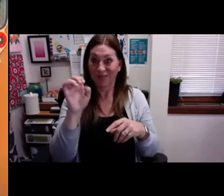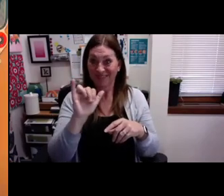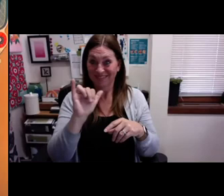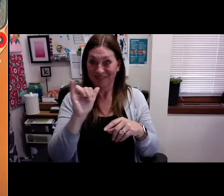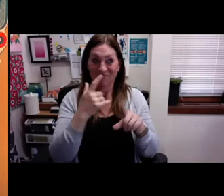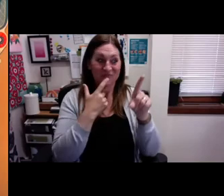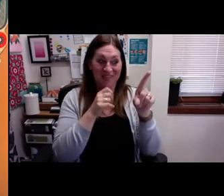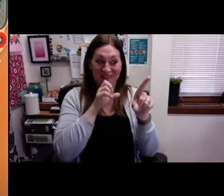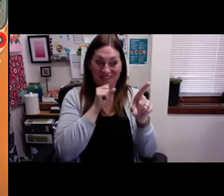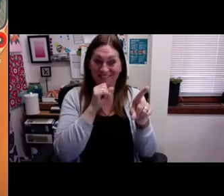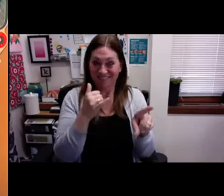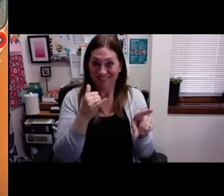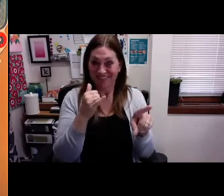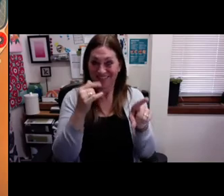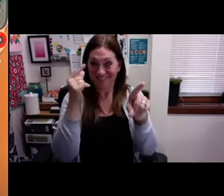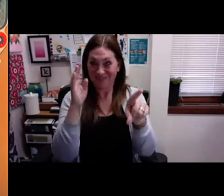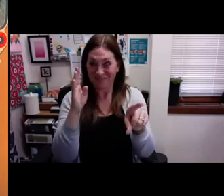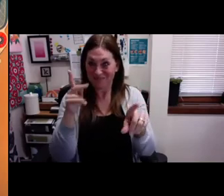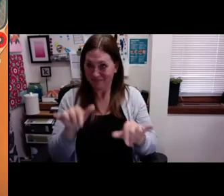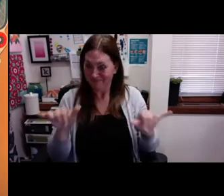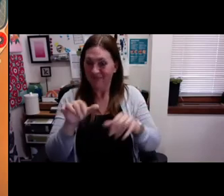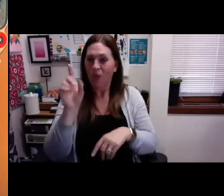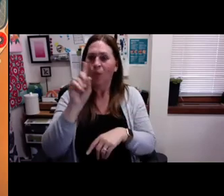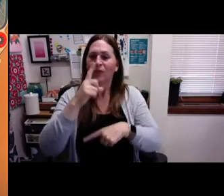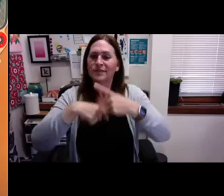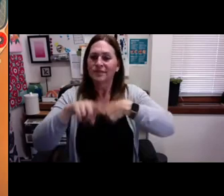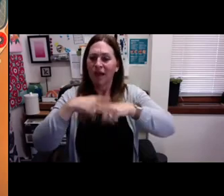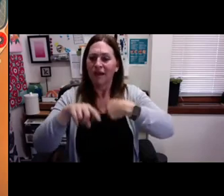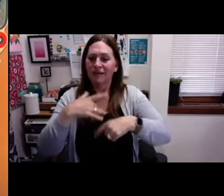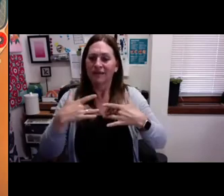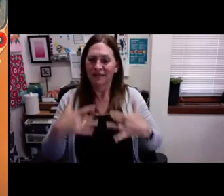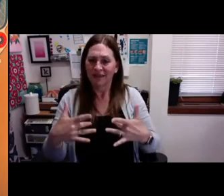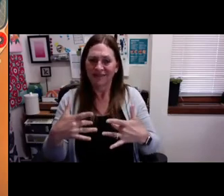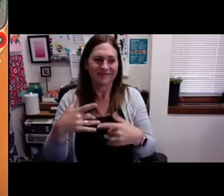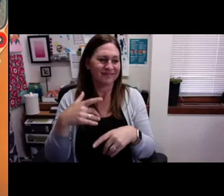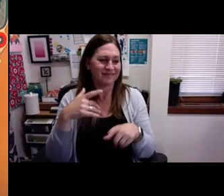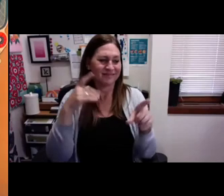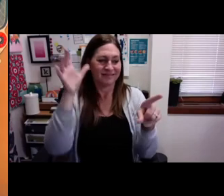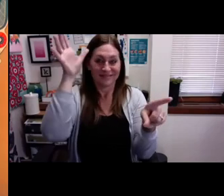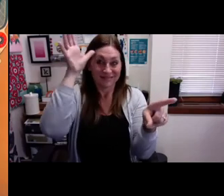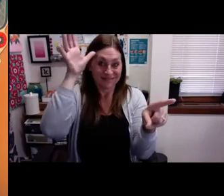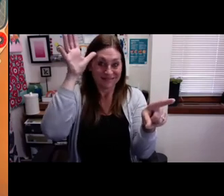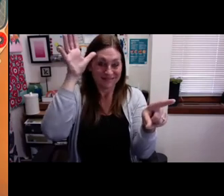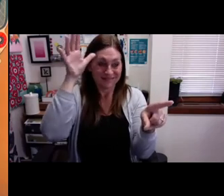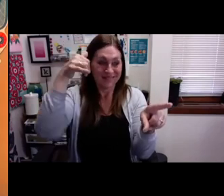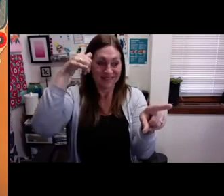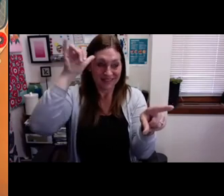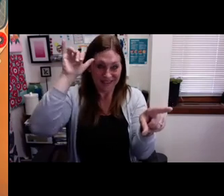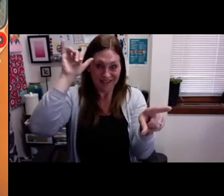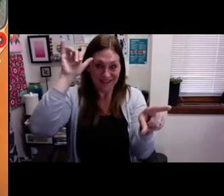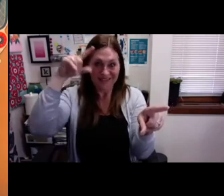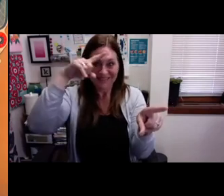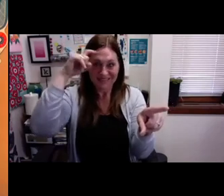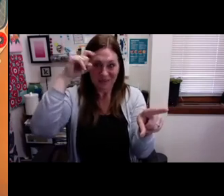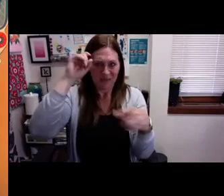So you can see this is color coded, red, orange, yellow, blue, purple. And that is where the is related to where